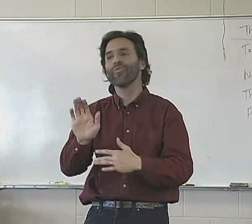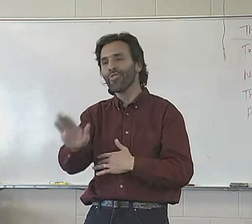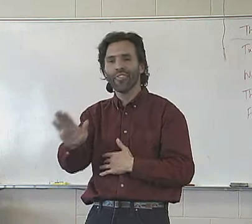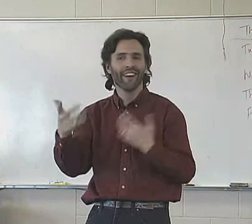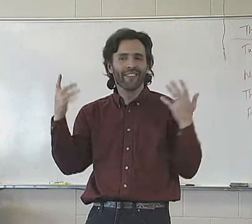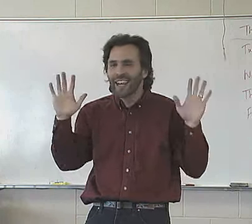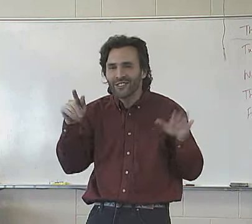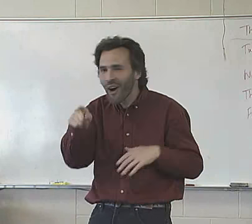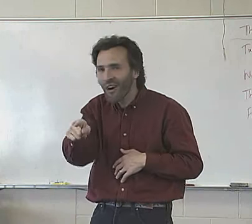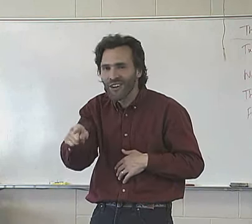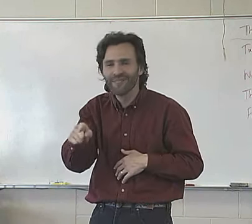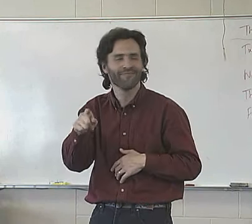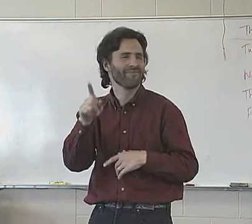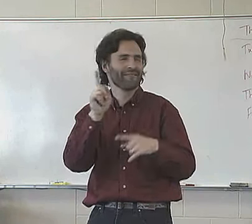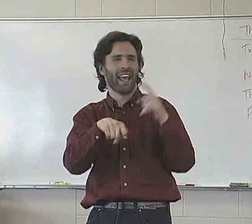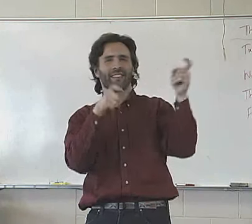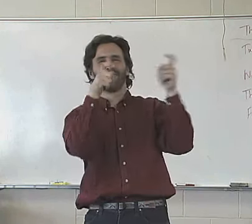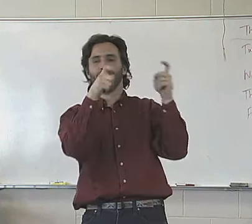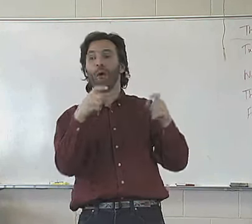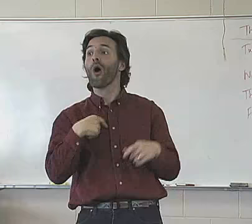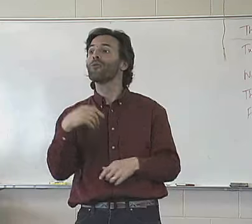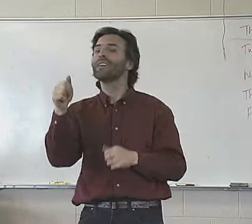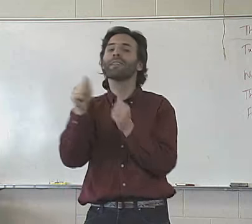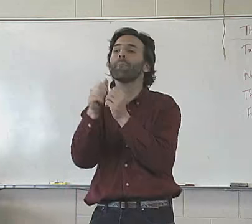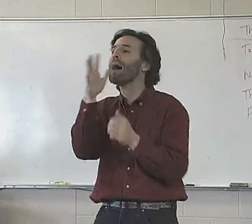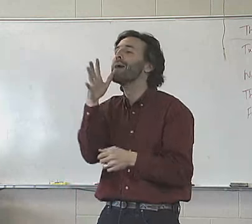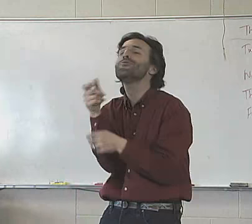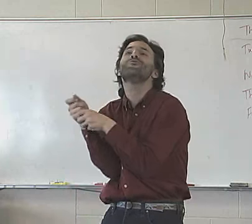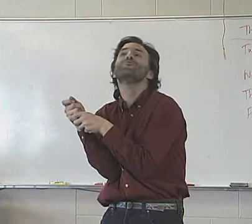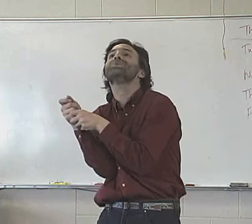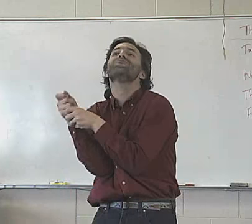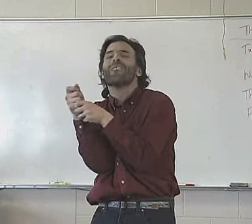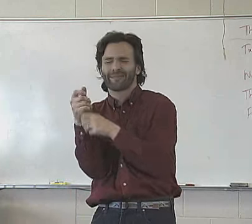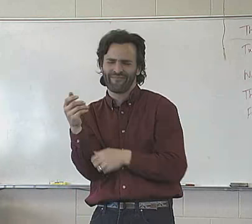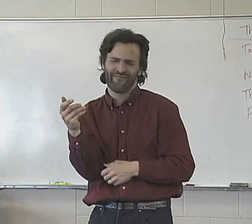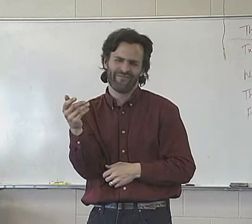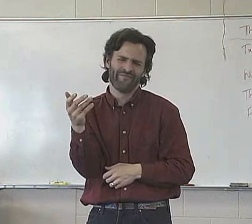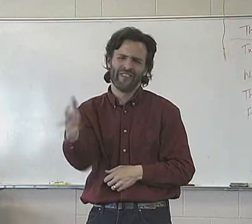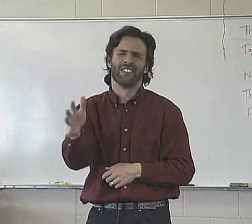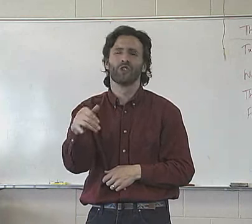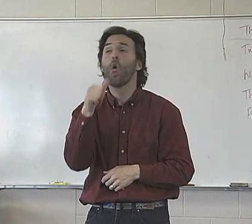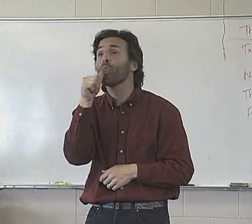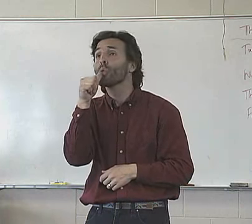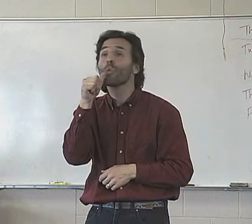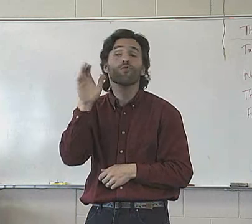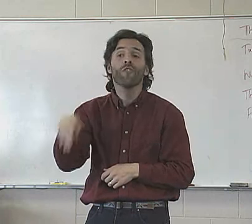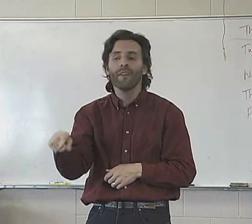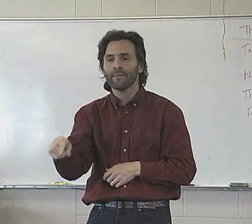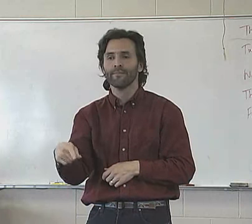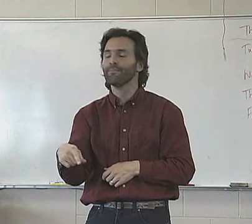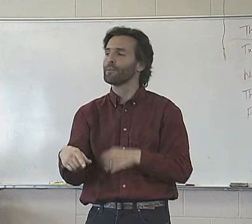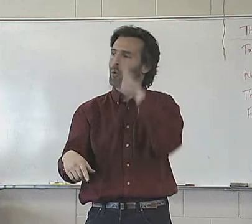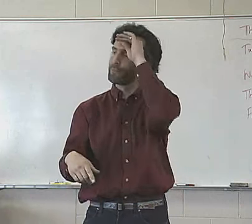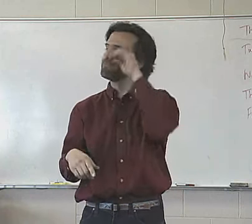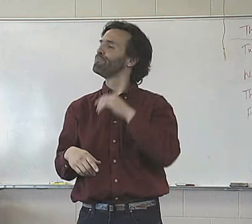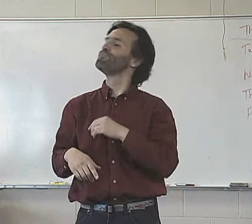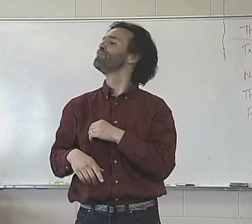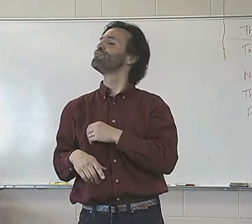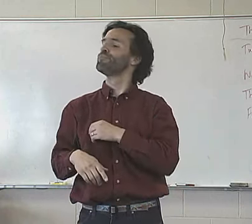in the ashes or hanging onto your mama's skirts. I mean, give us a break, you know." But he didn't pay any attention. He just went